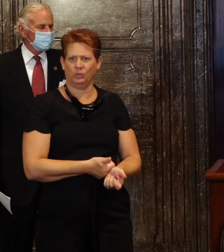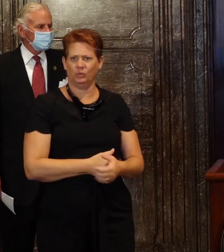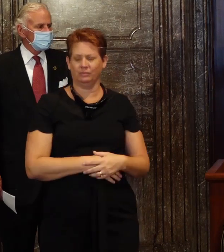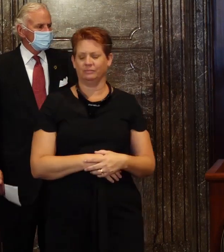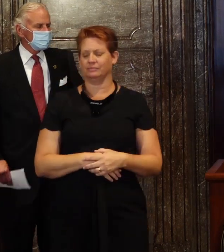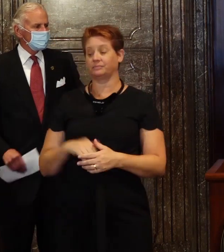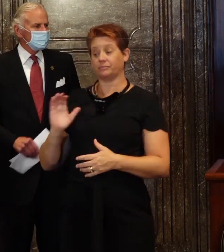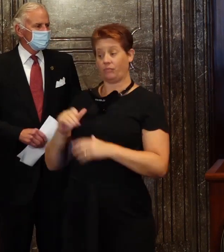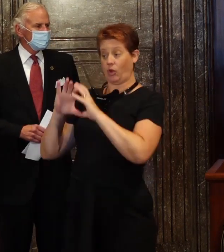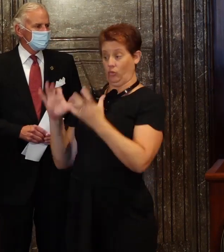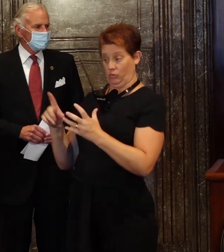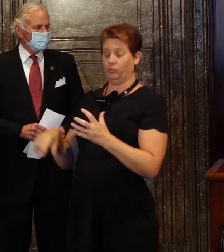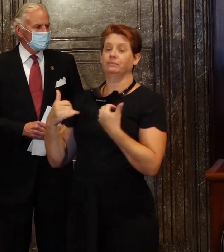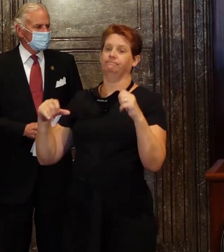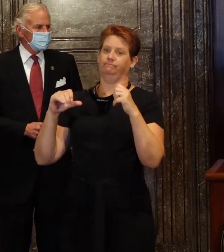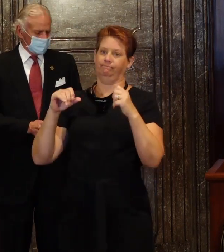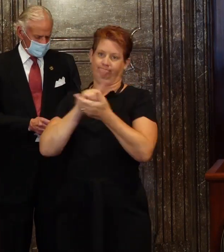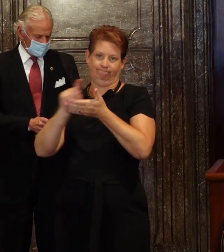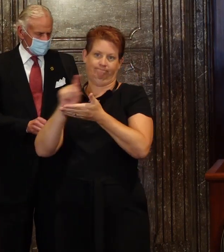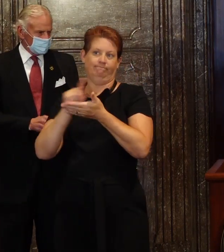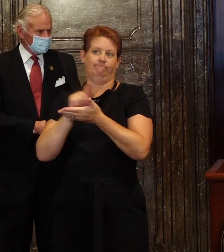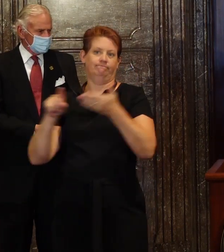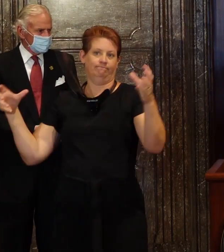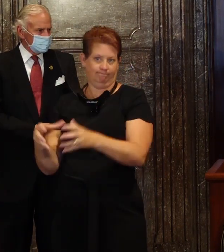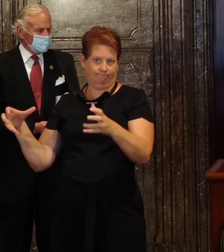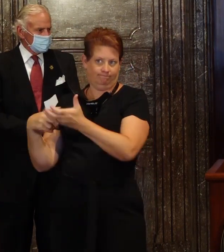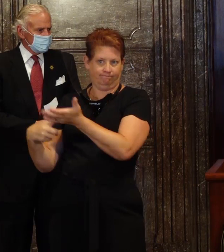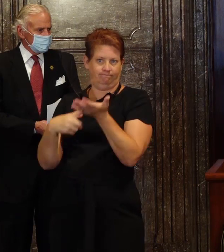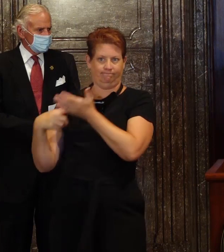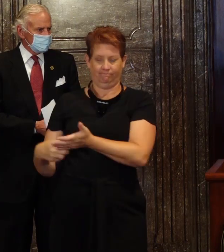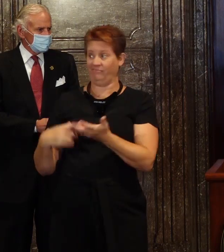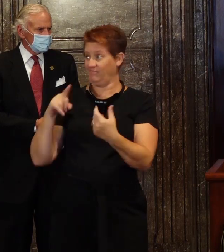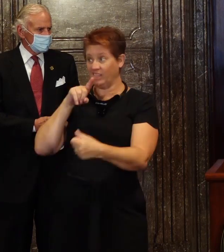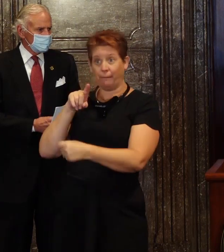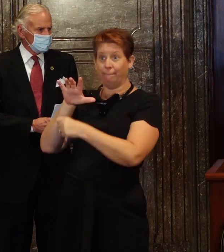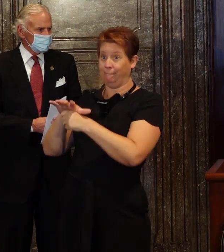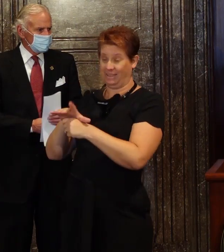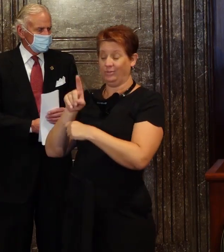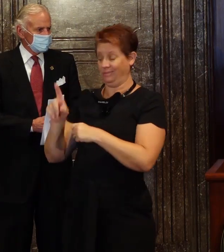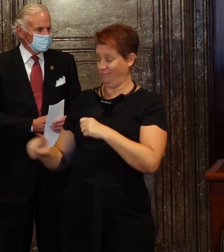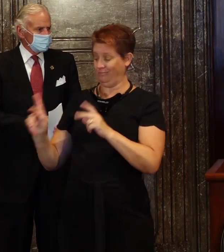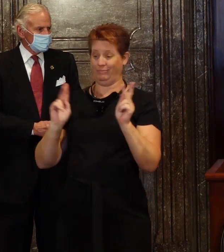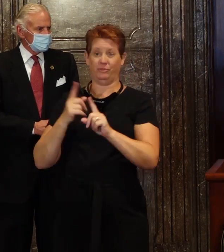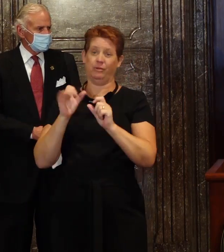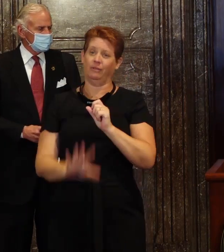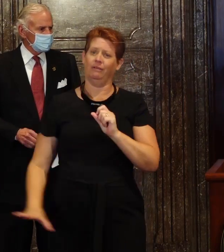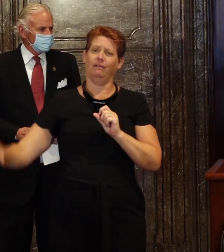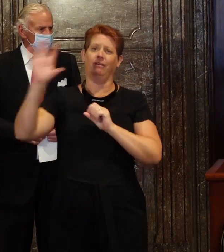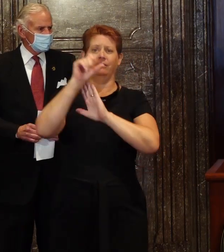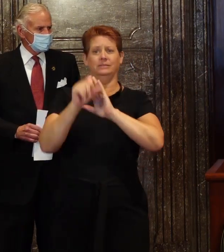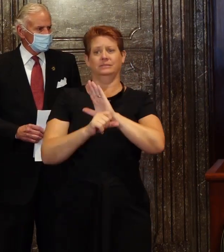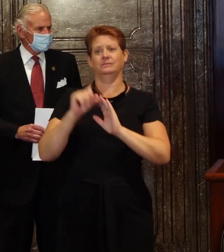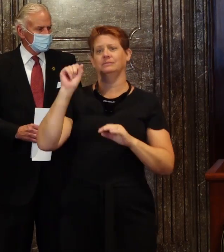group that meets, we continue to meet on a weekly basis. They're very committed. As you can see, they're stakeholders across the state, and particularly